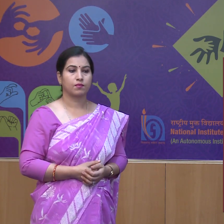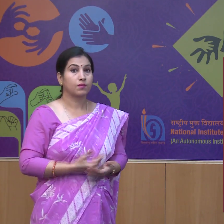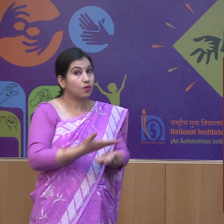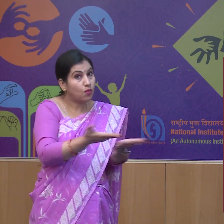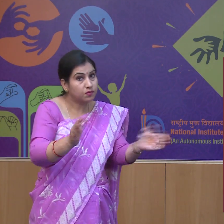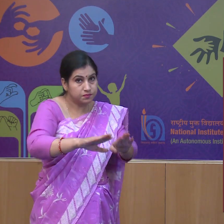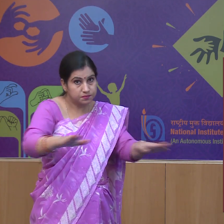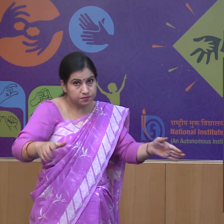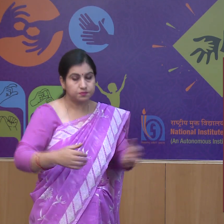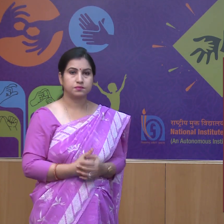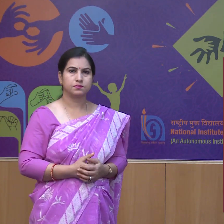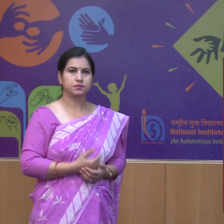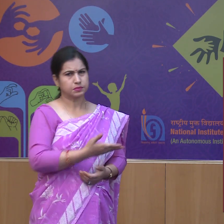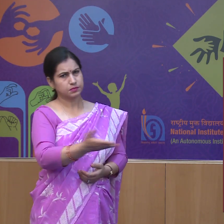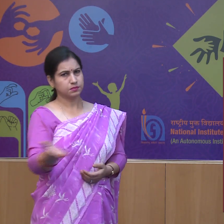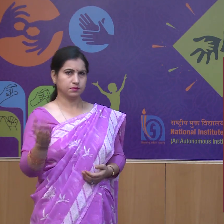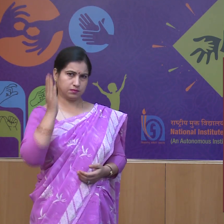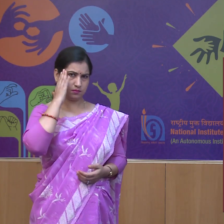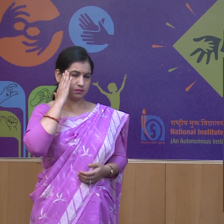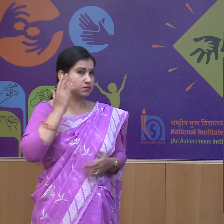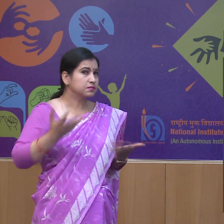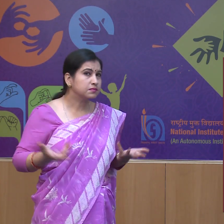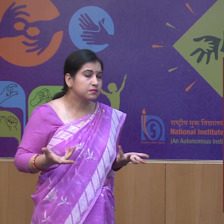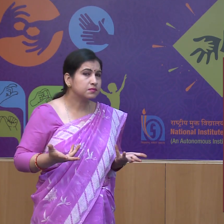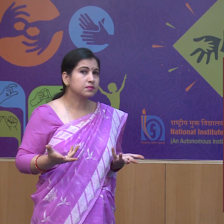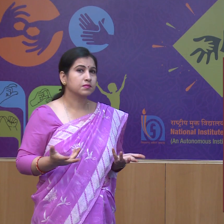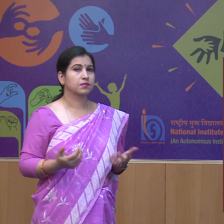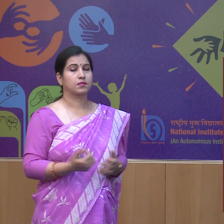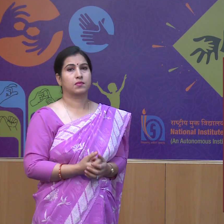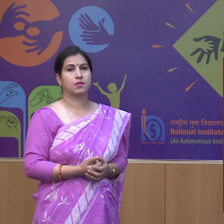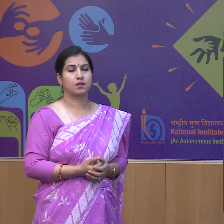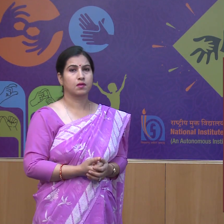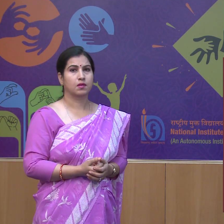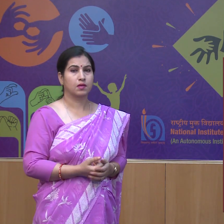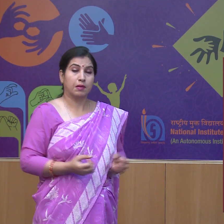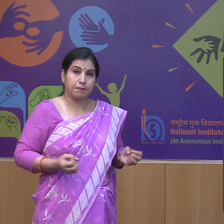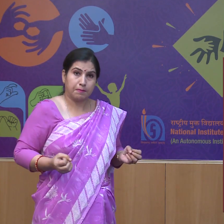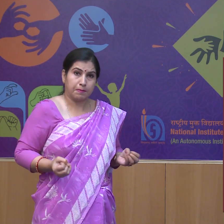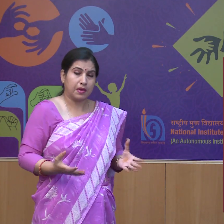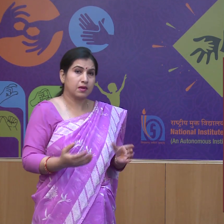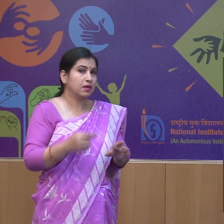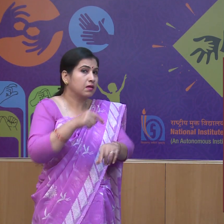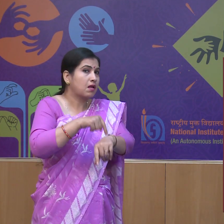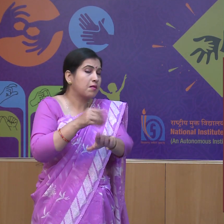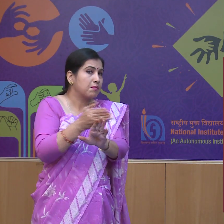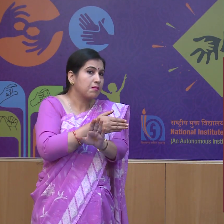Learners, as you already know, that by the beginning of the